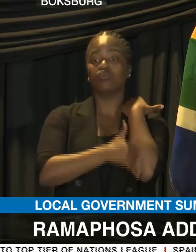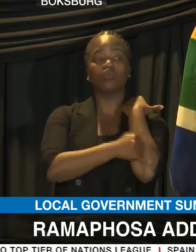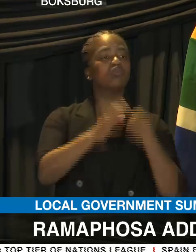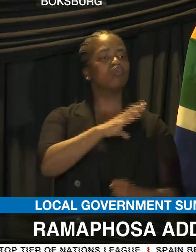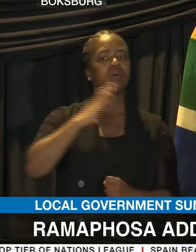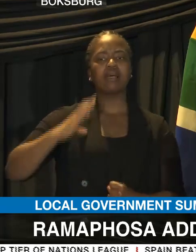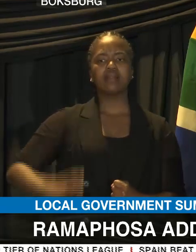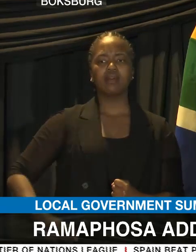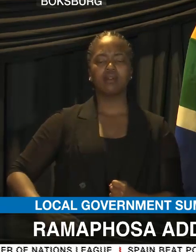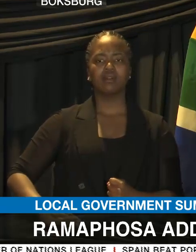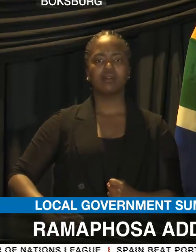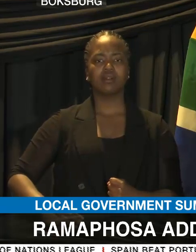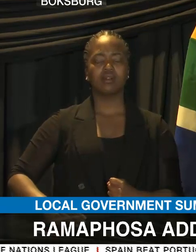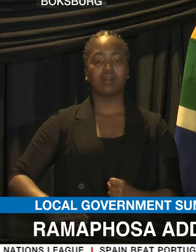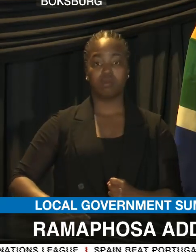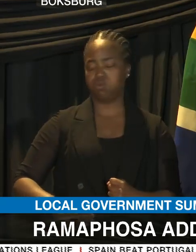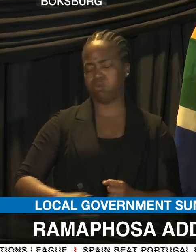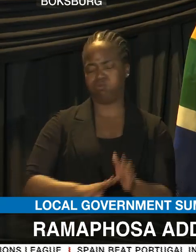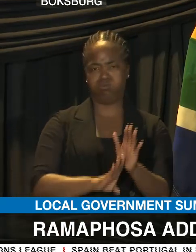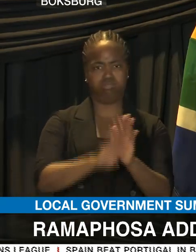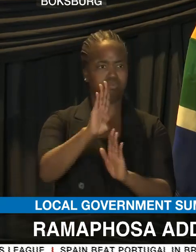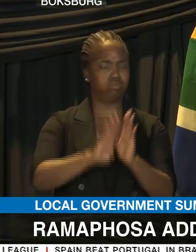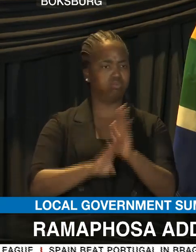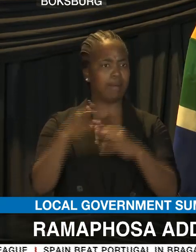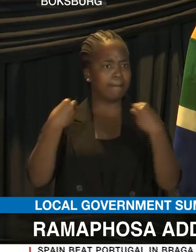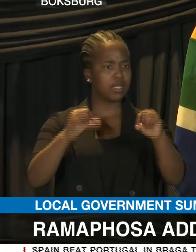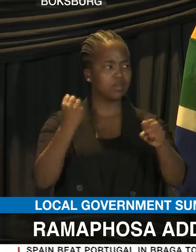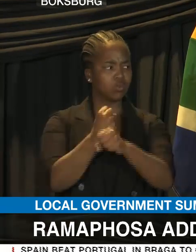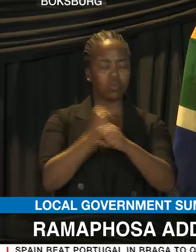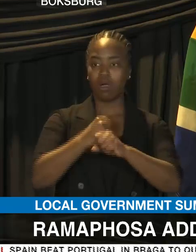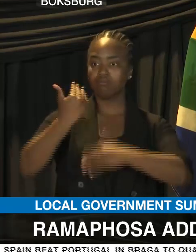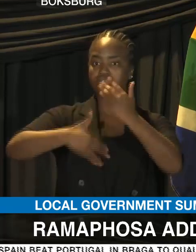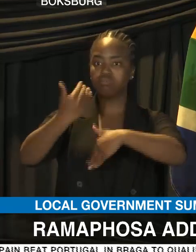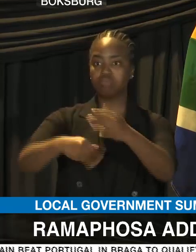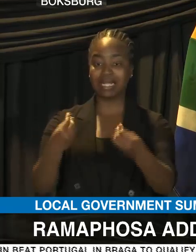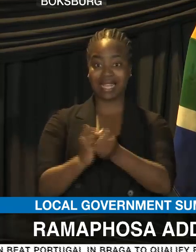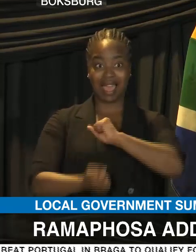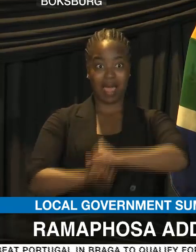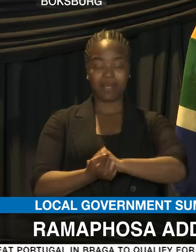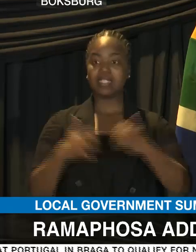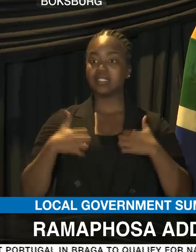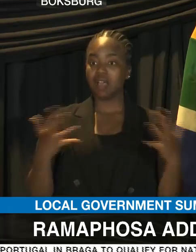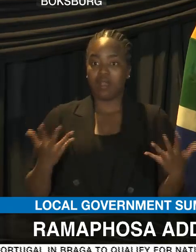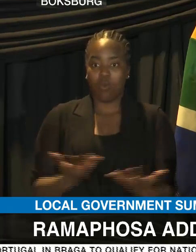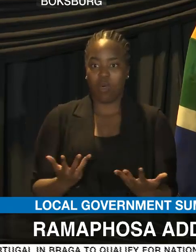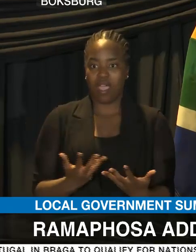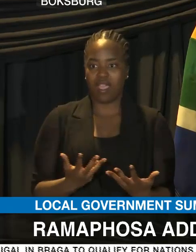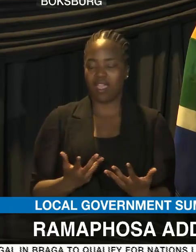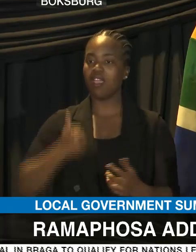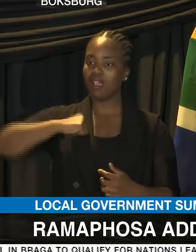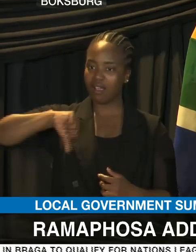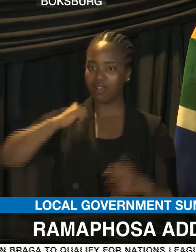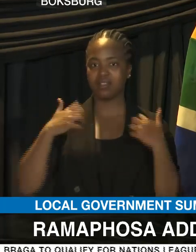the economic growth that we see that was engendered in China started at the local government